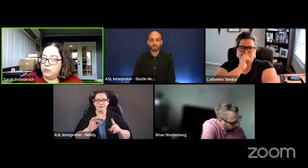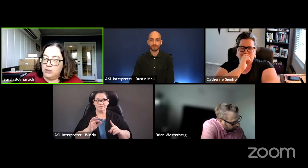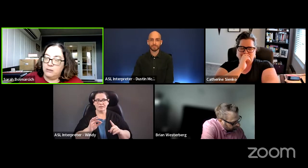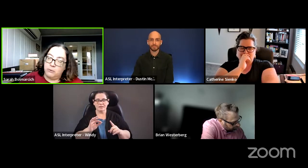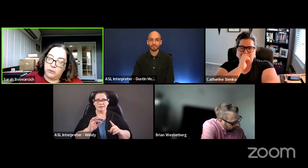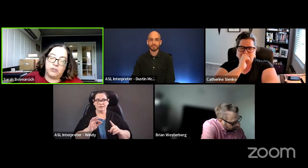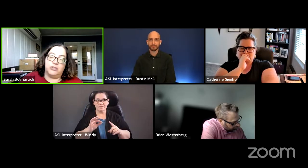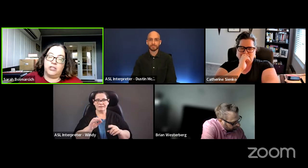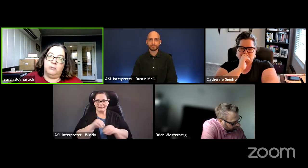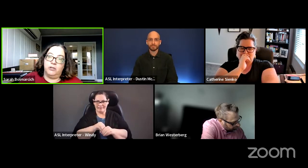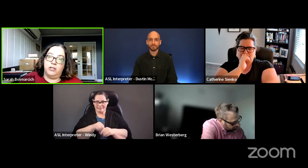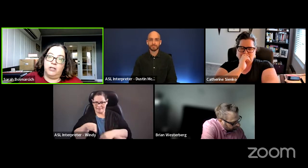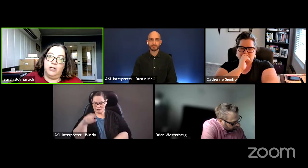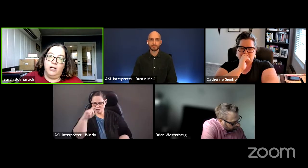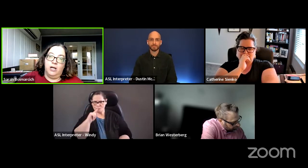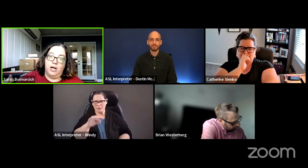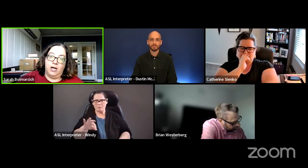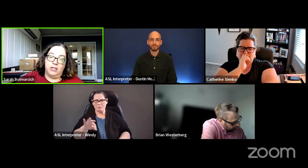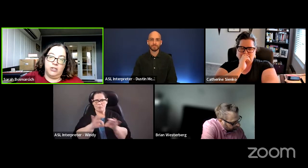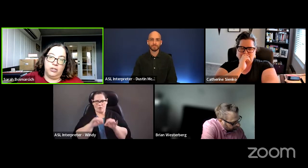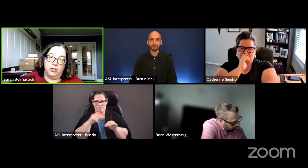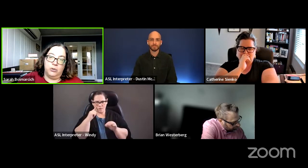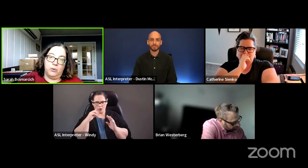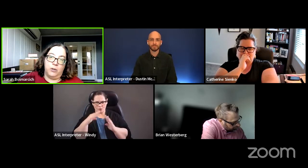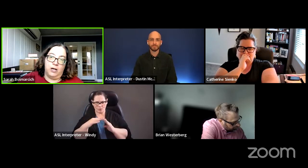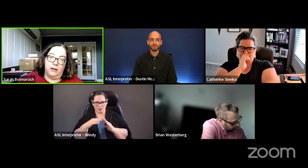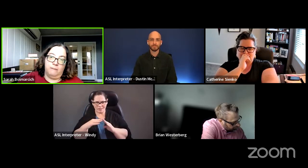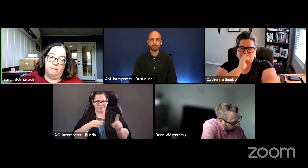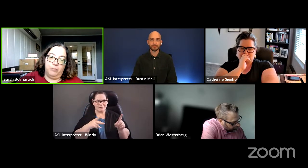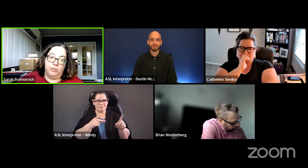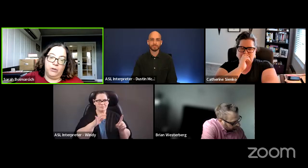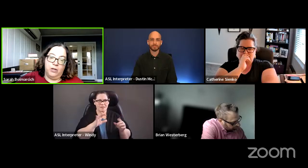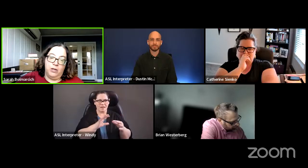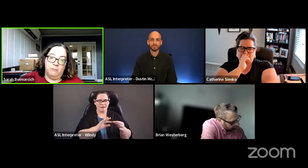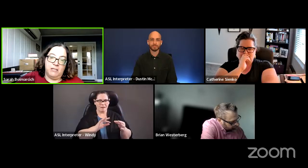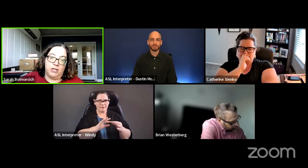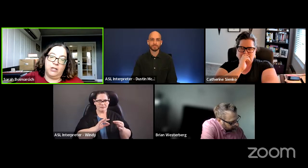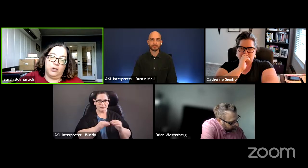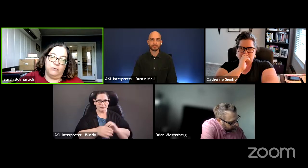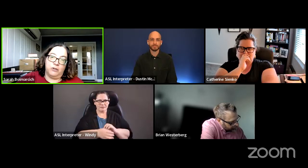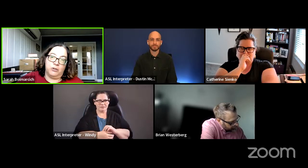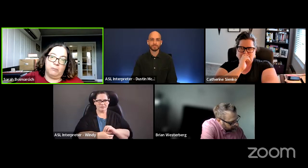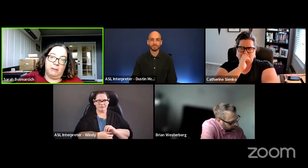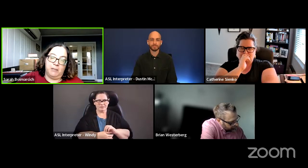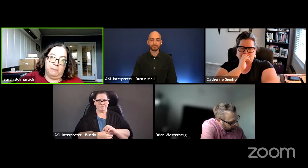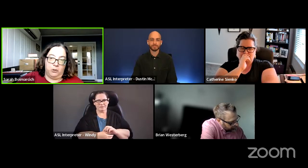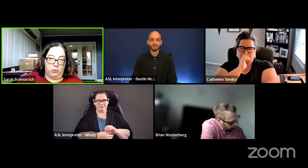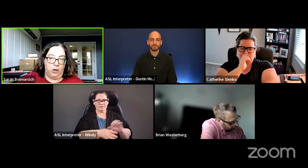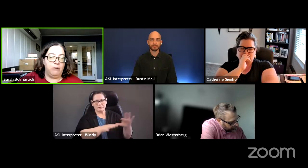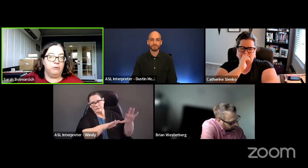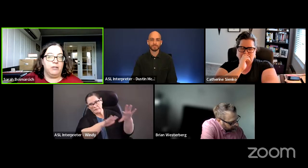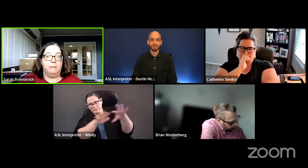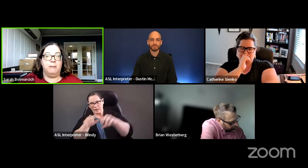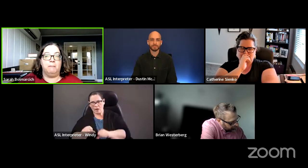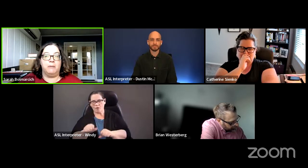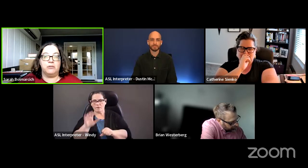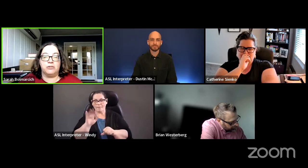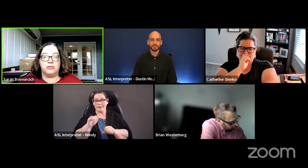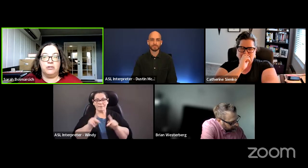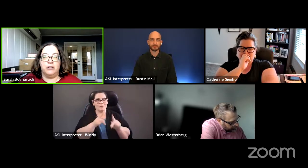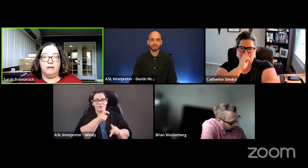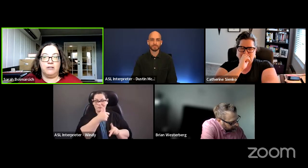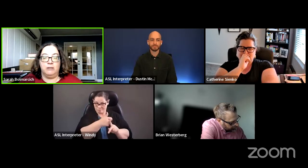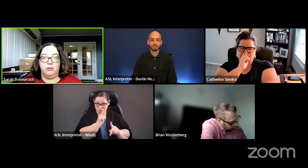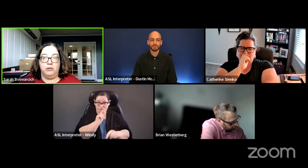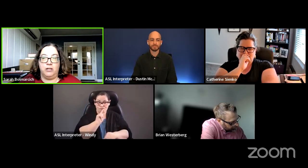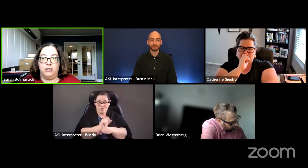search that's really important to the community to be taken over by people who aren't really